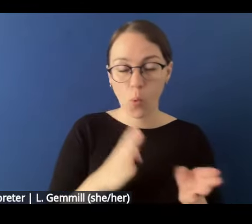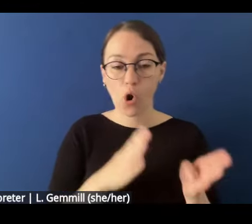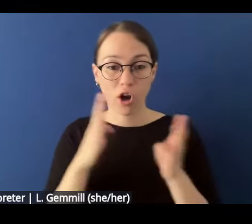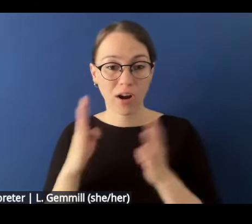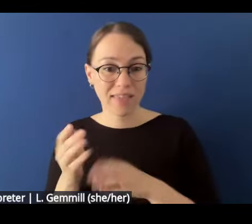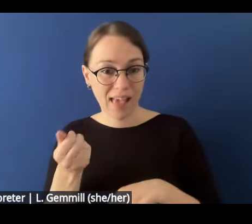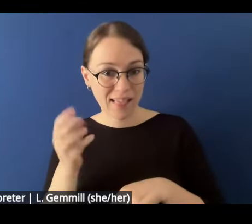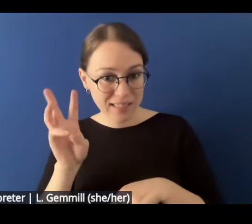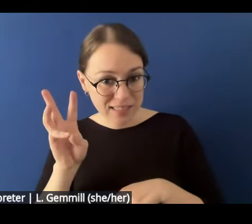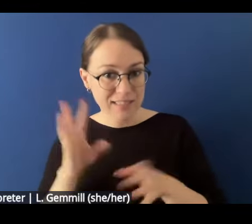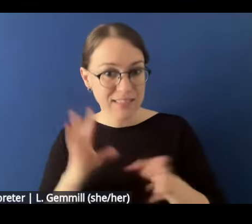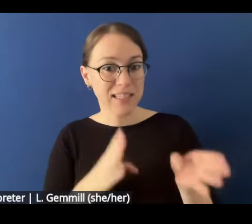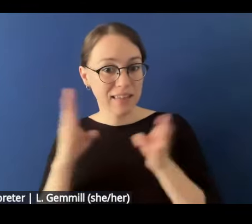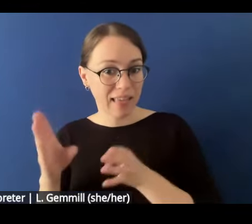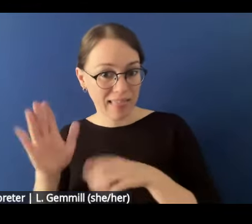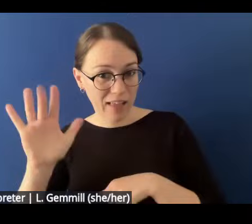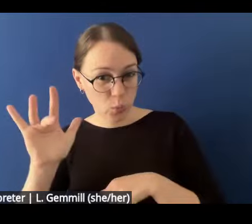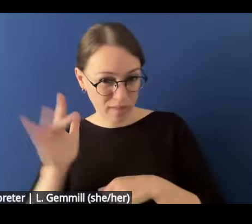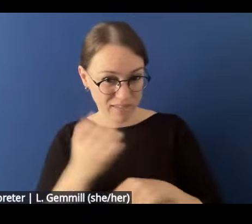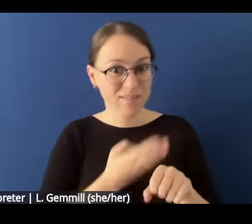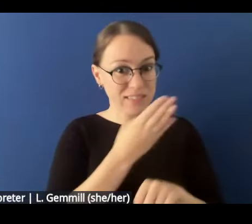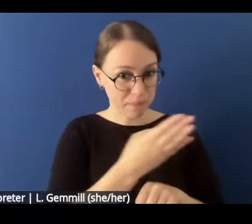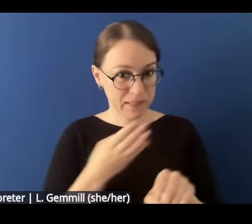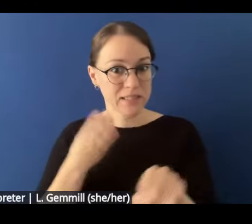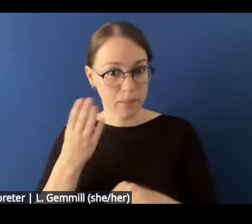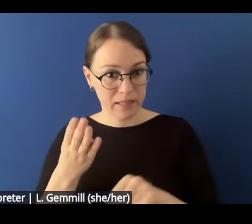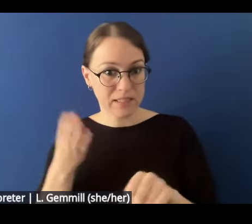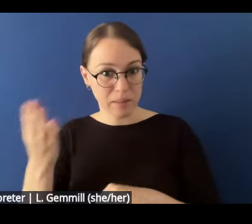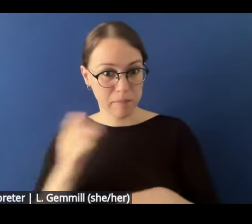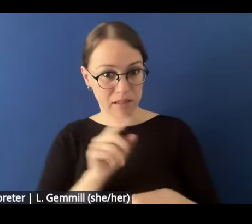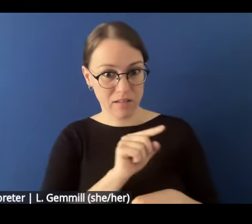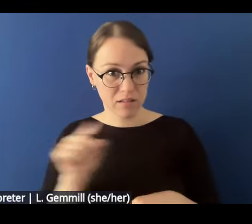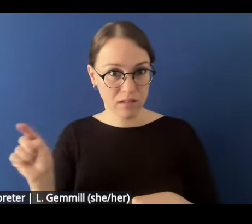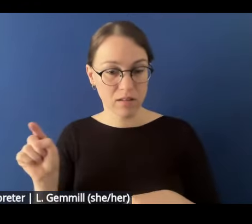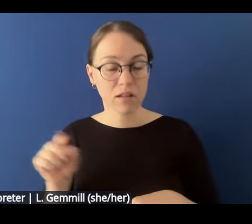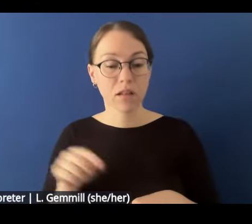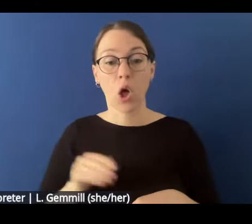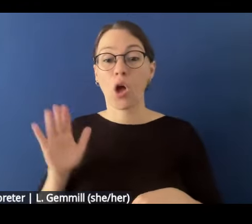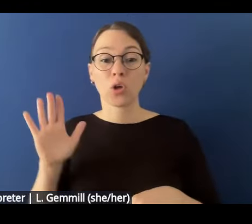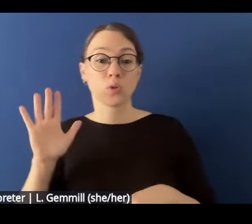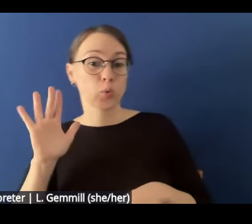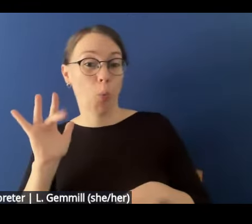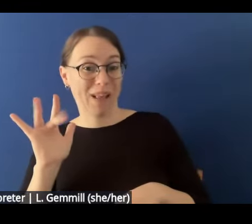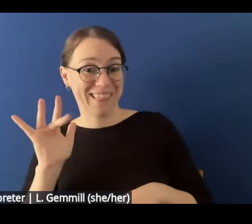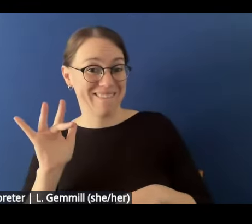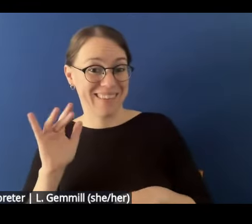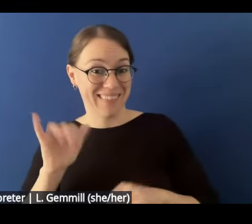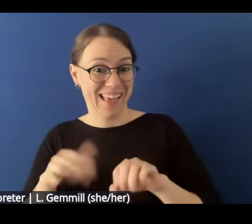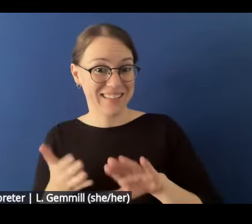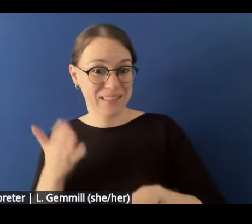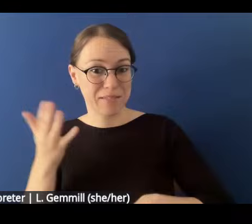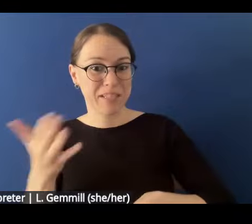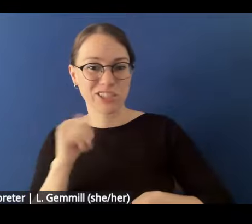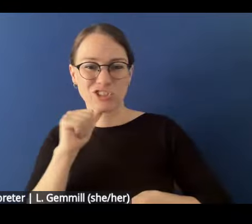25th. Yep, June 25th was a submission not relating to the content of the constitutional amendment. It was only